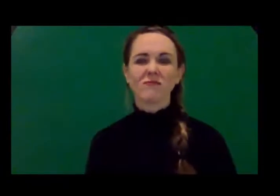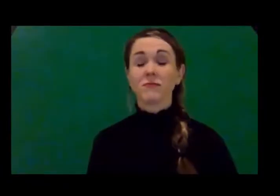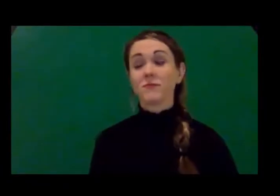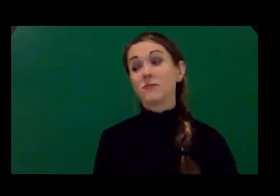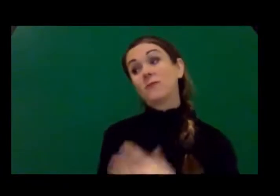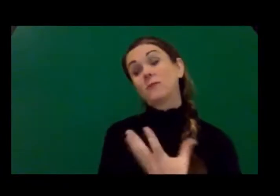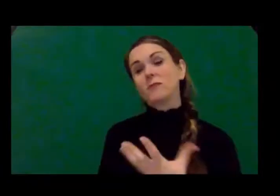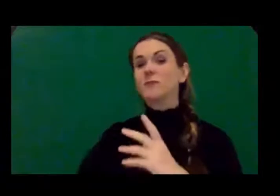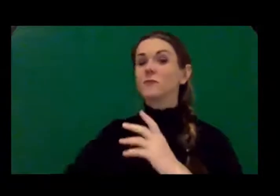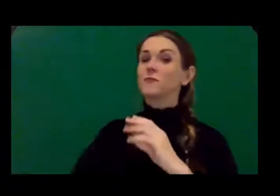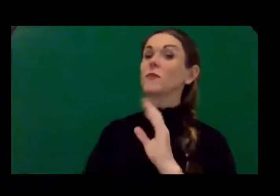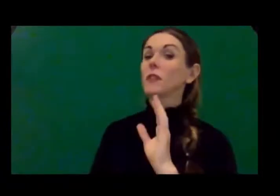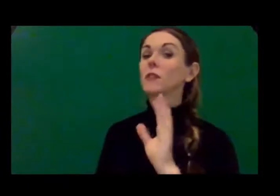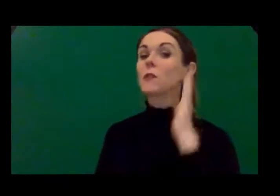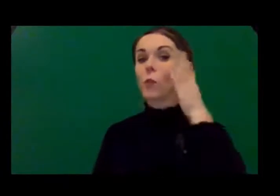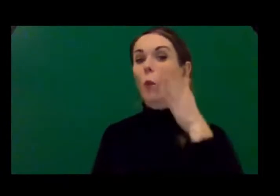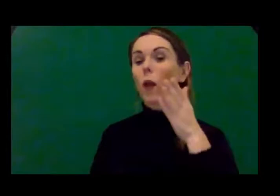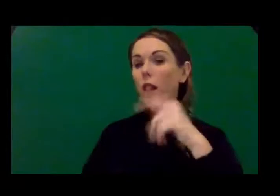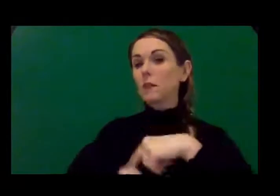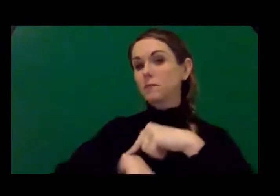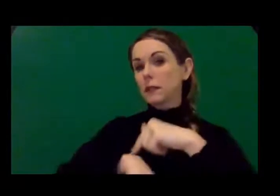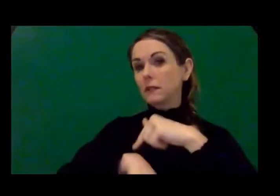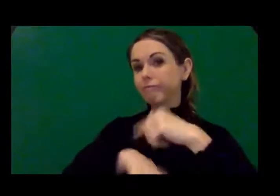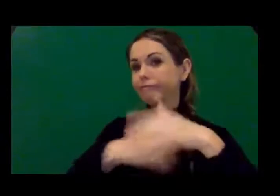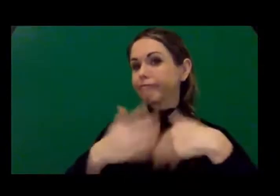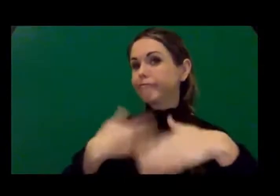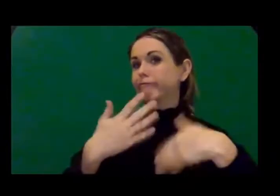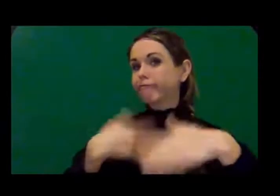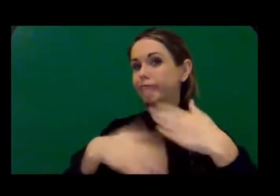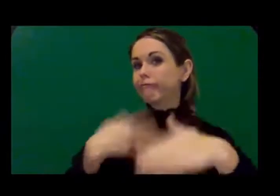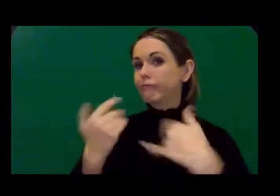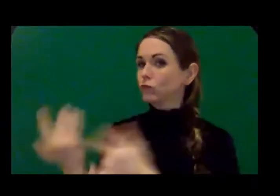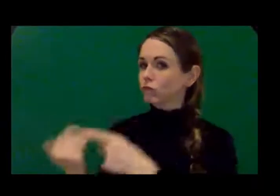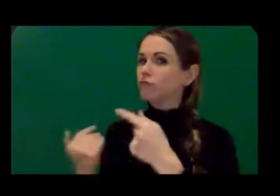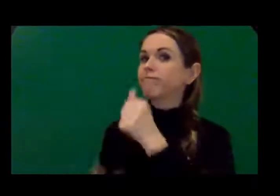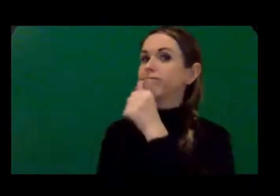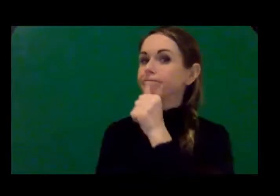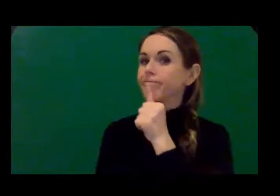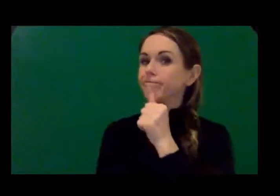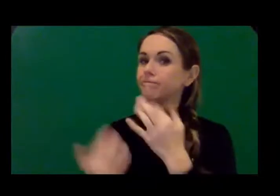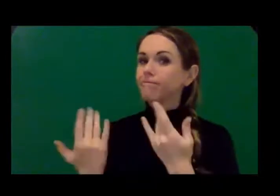It'll take time, the caterpillar said. You have to be patient and wait.